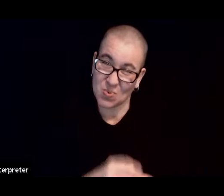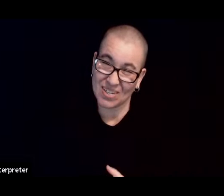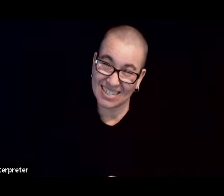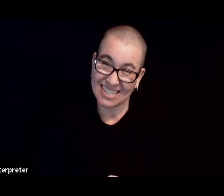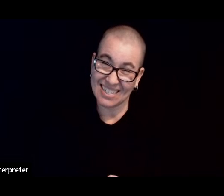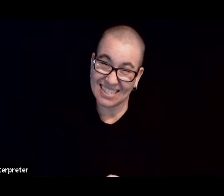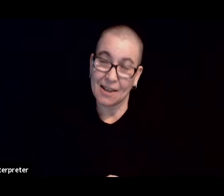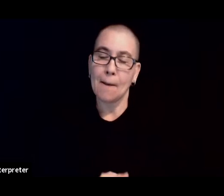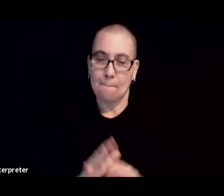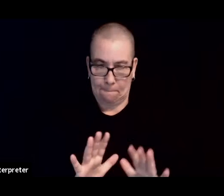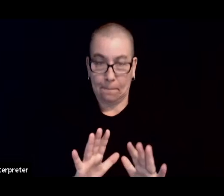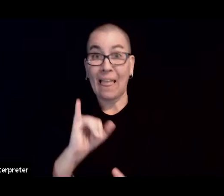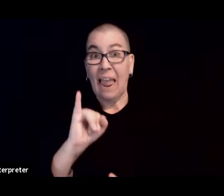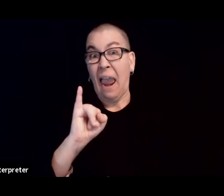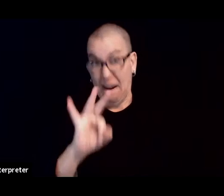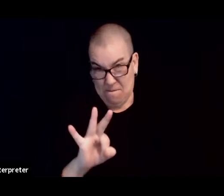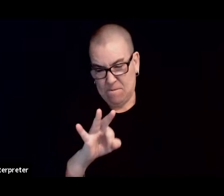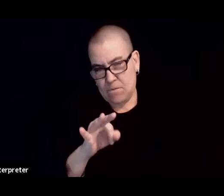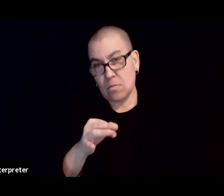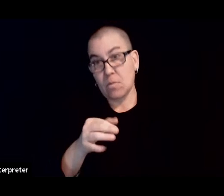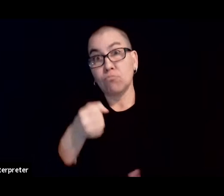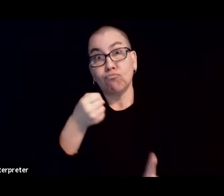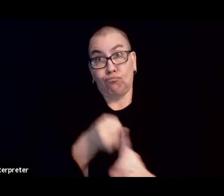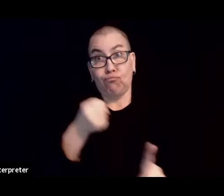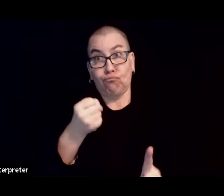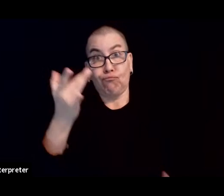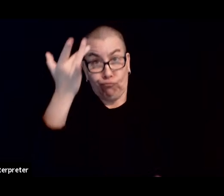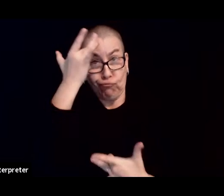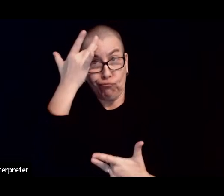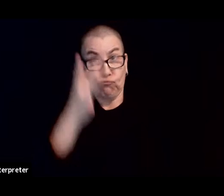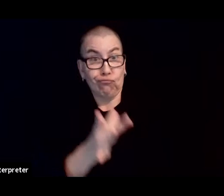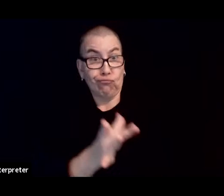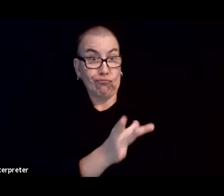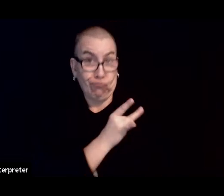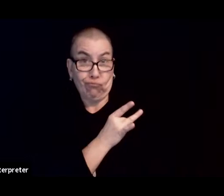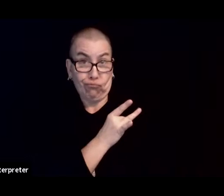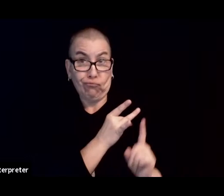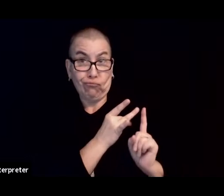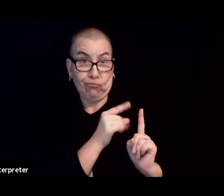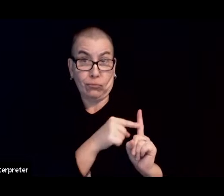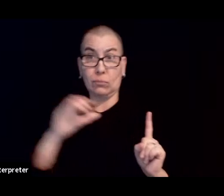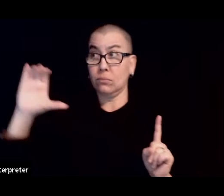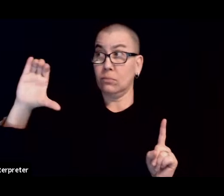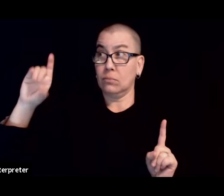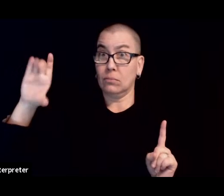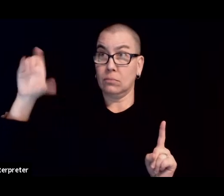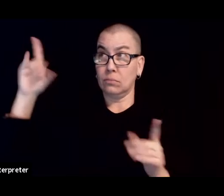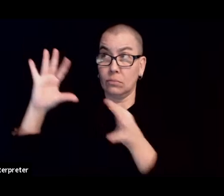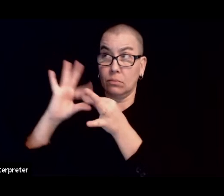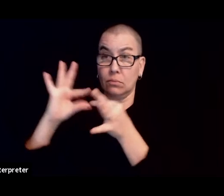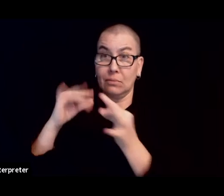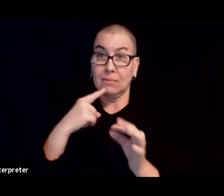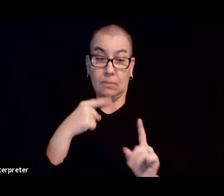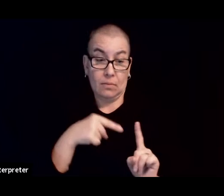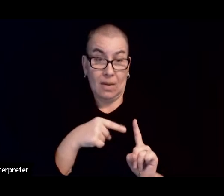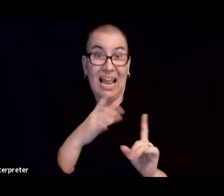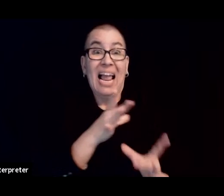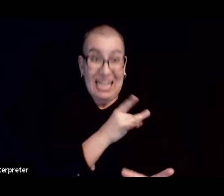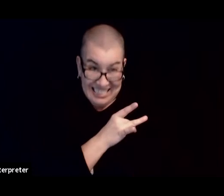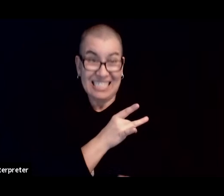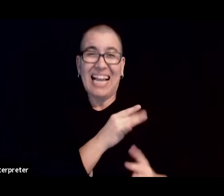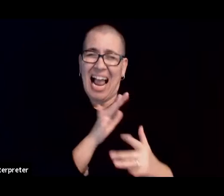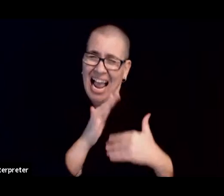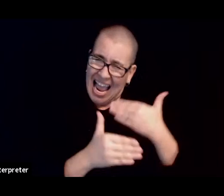CDC is saying that for 90 days after you had COVID disease, you wouldn't need